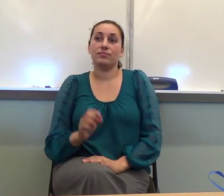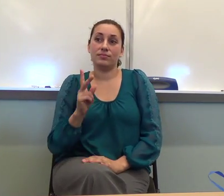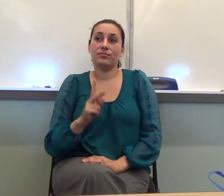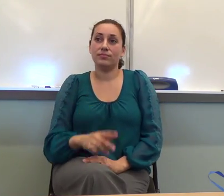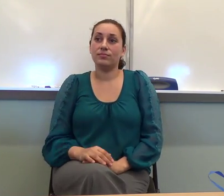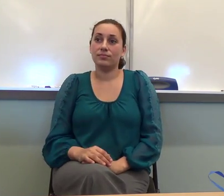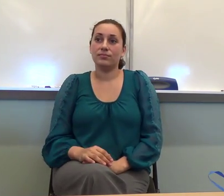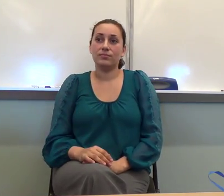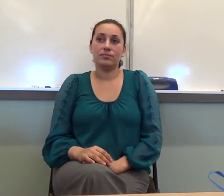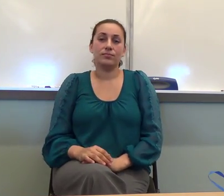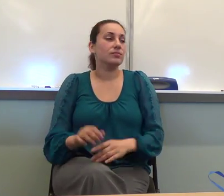let's do another one.